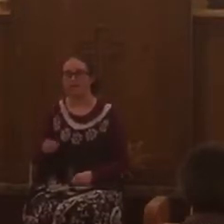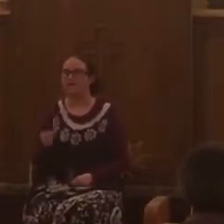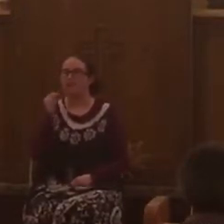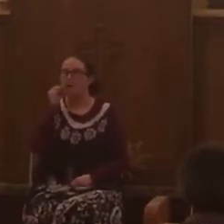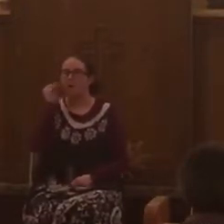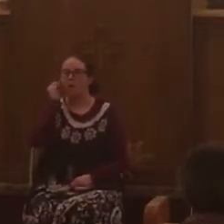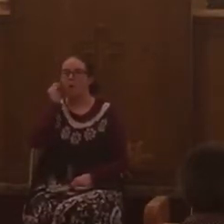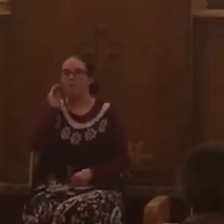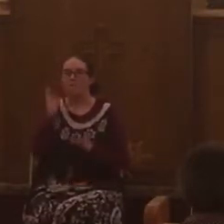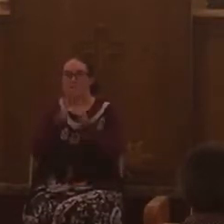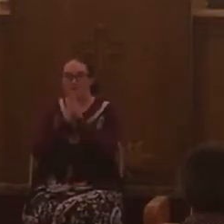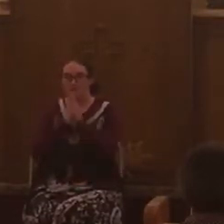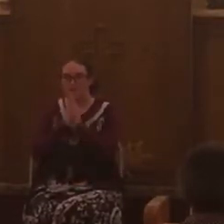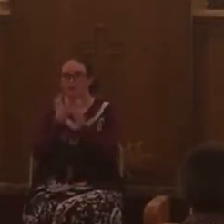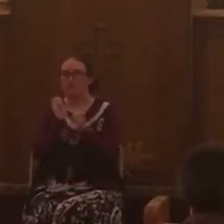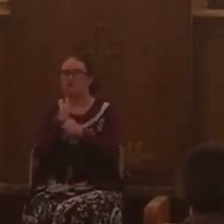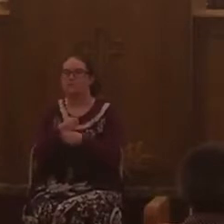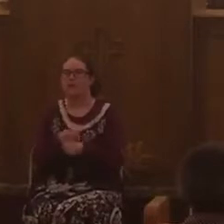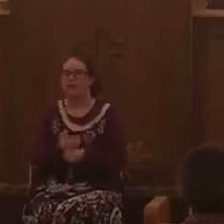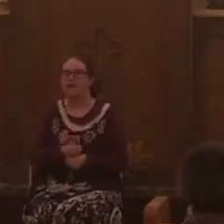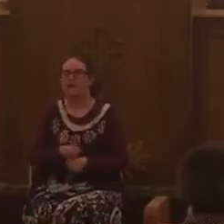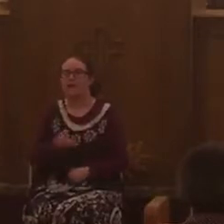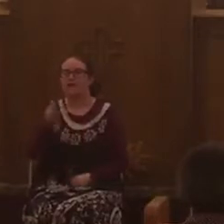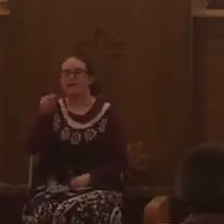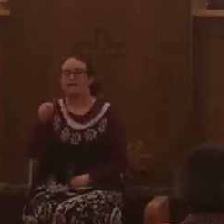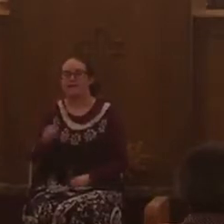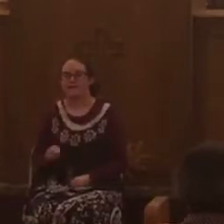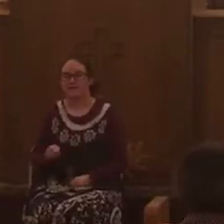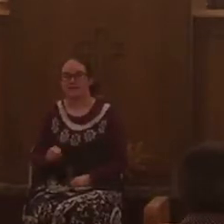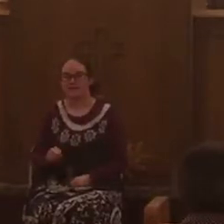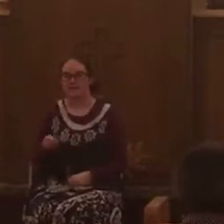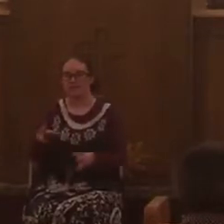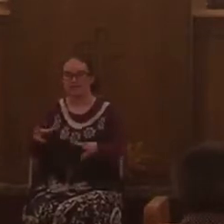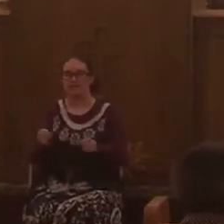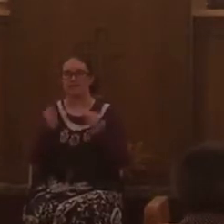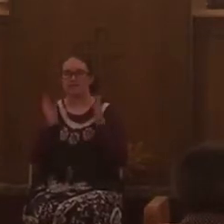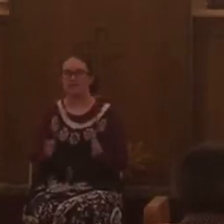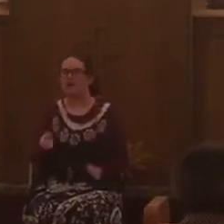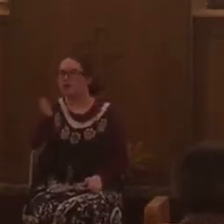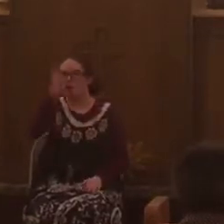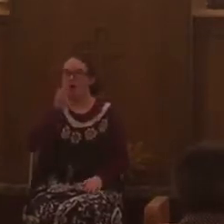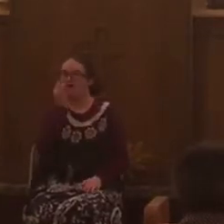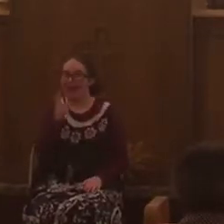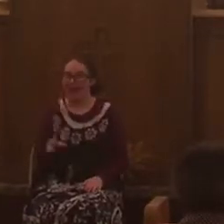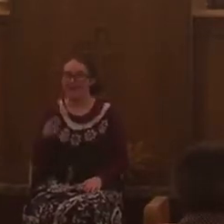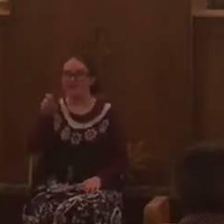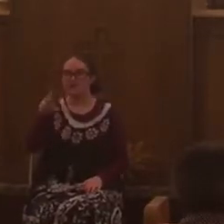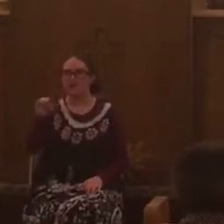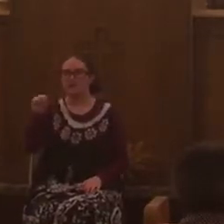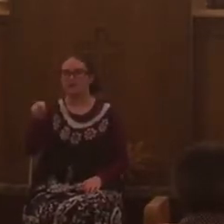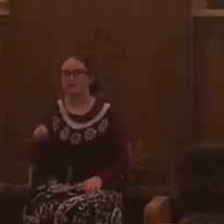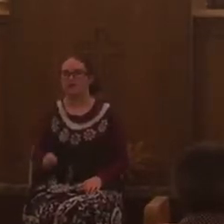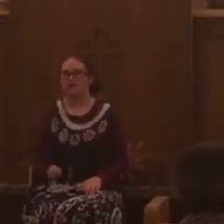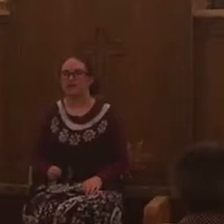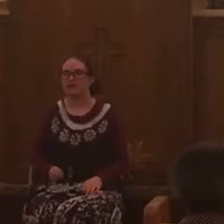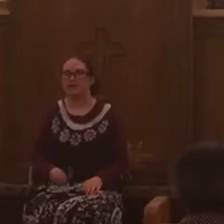Hallelujah. But you've made it a den of thieves. Amen. God hates religion because religion is a man-made